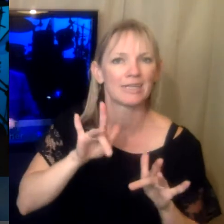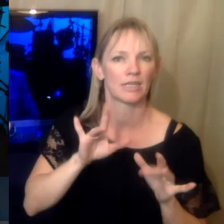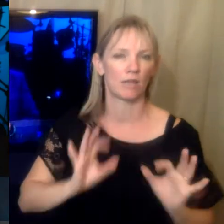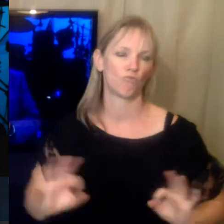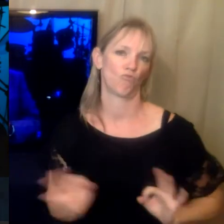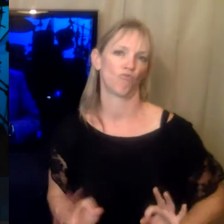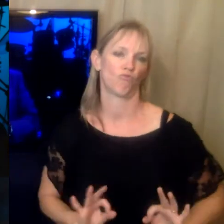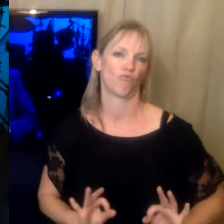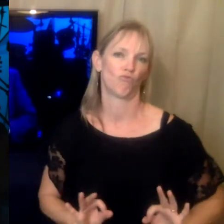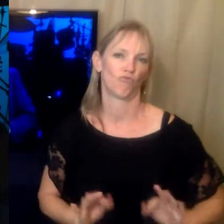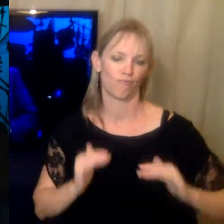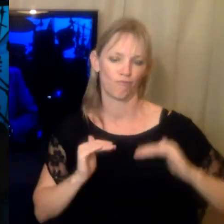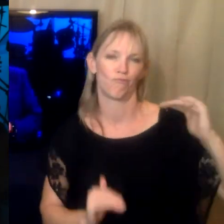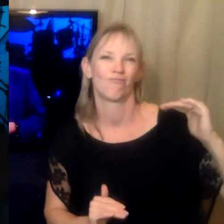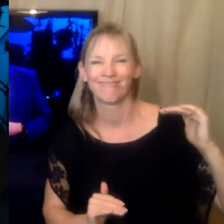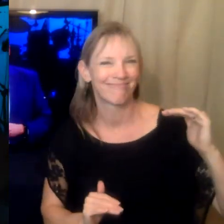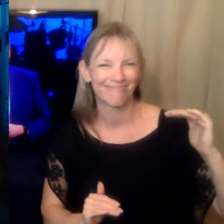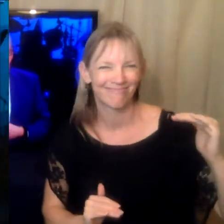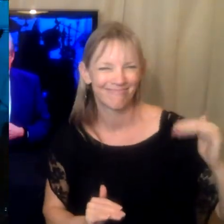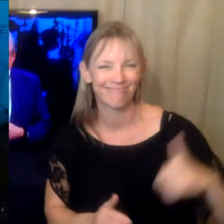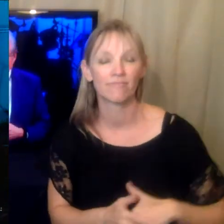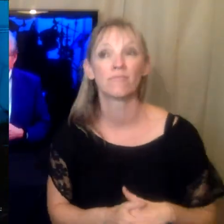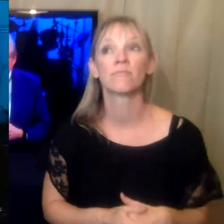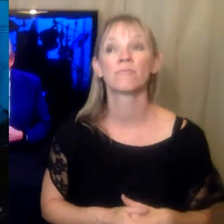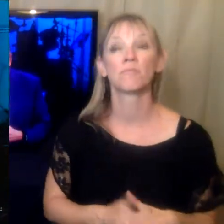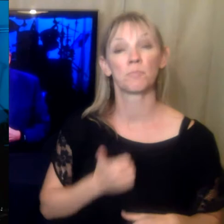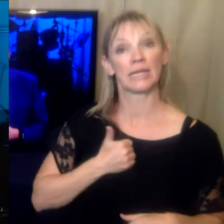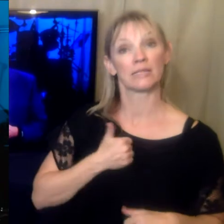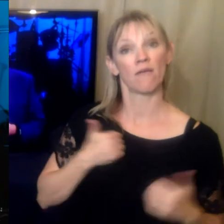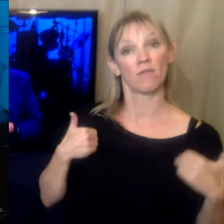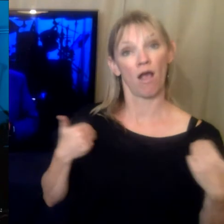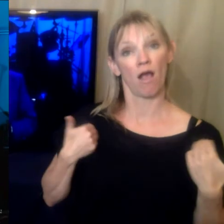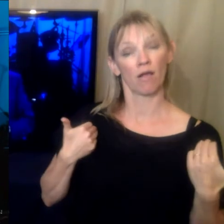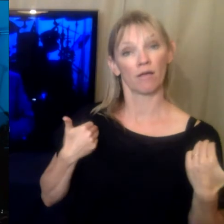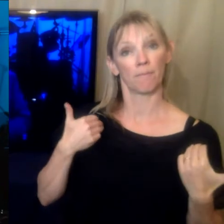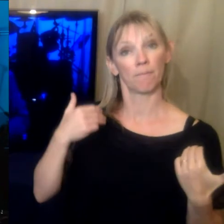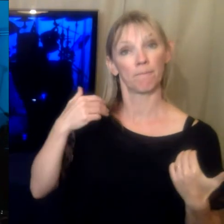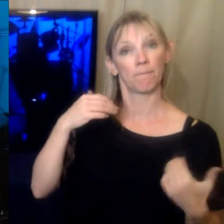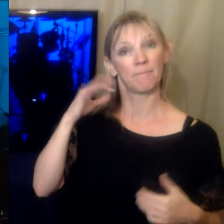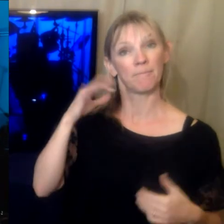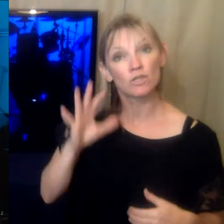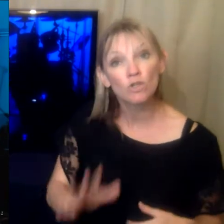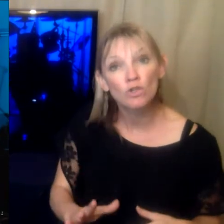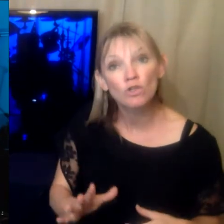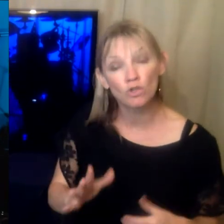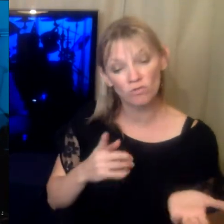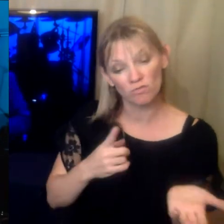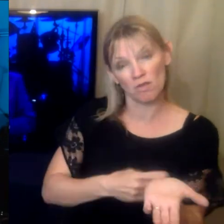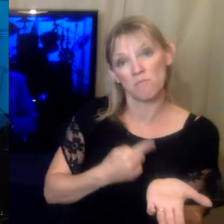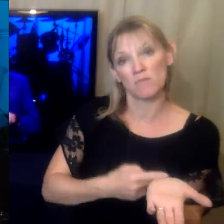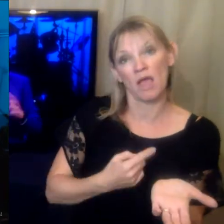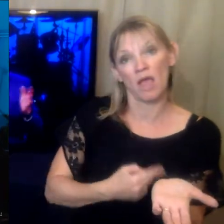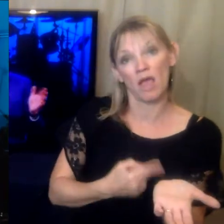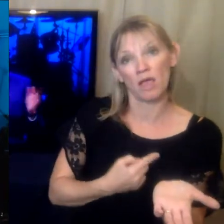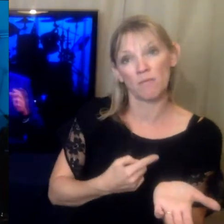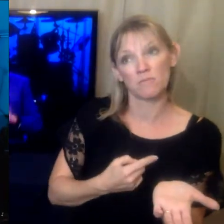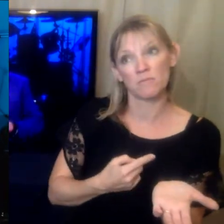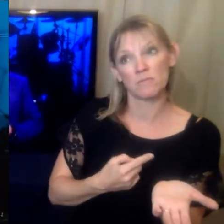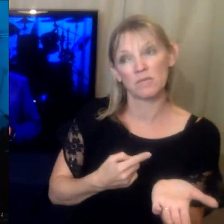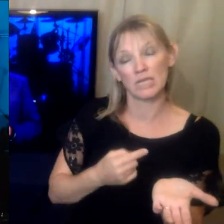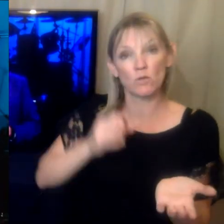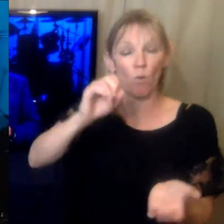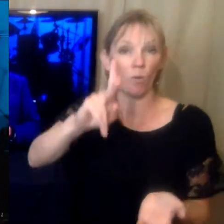I learned early on in the ministry that there were times, which isn't easy for a minister, to have fewer